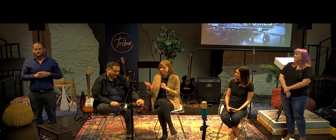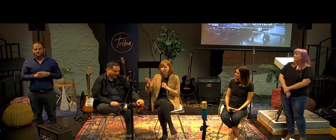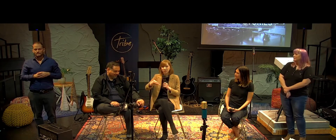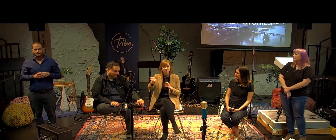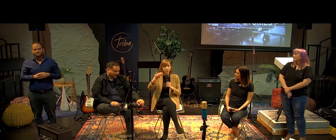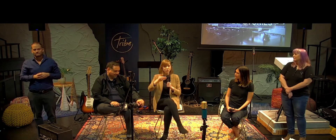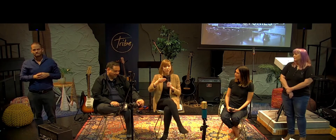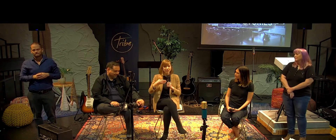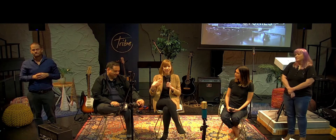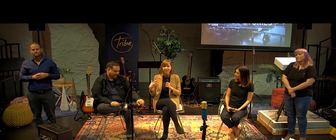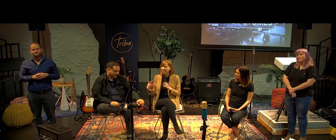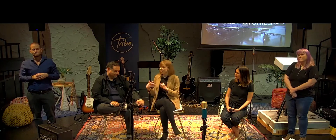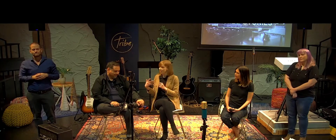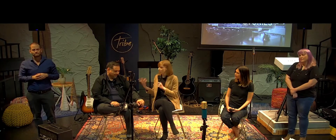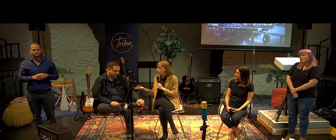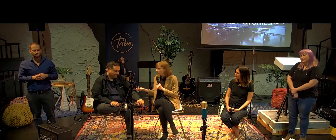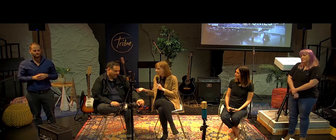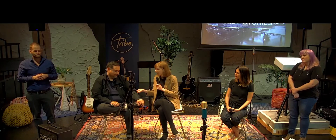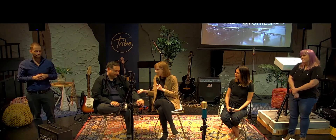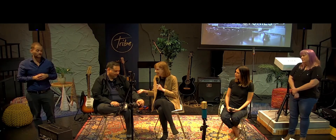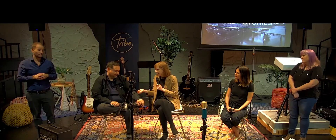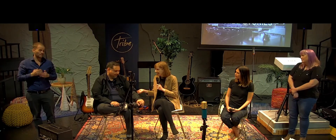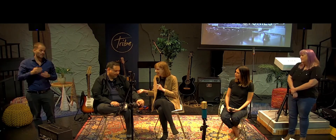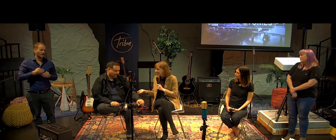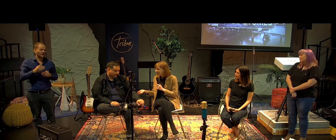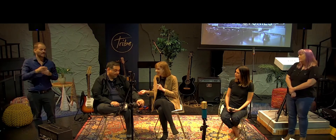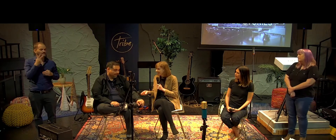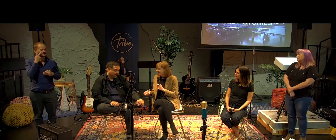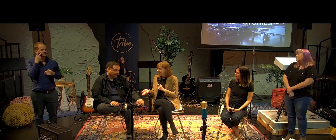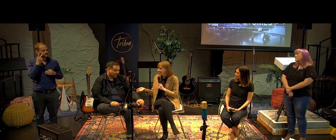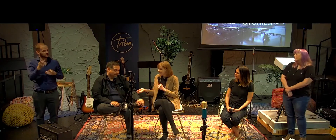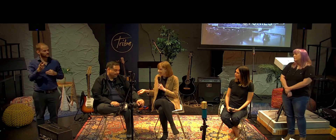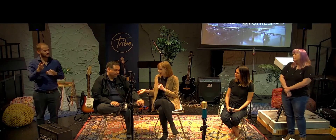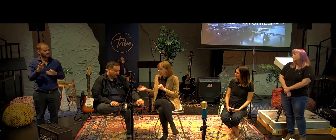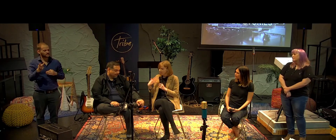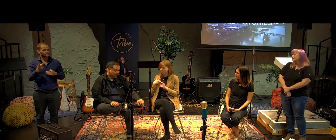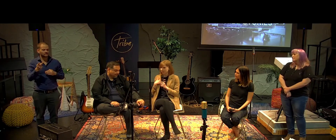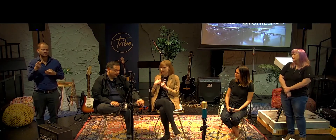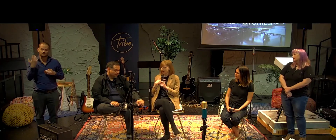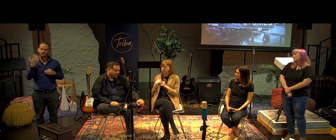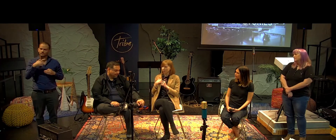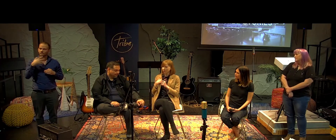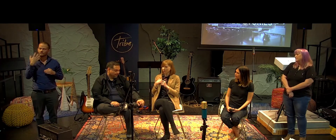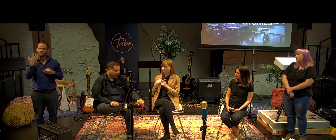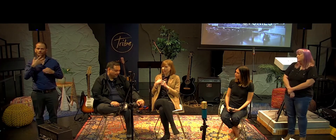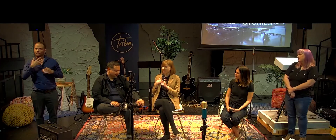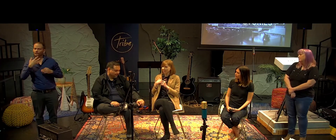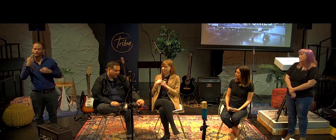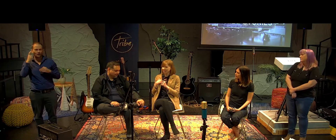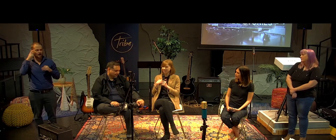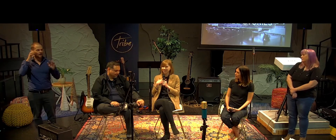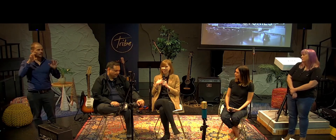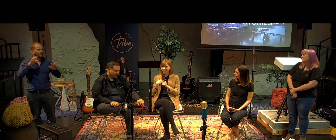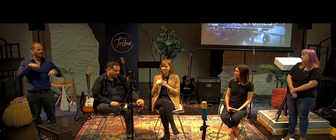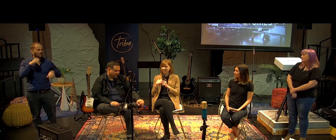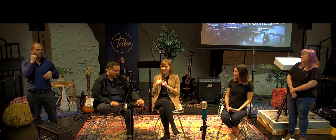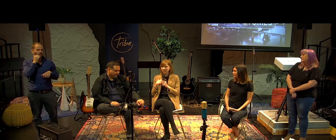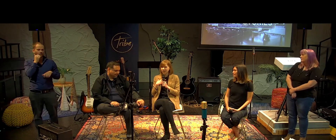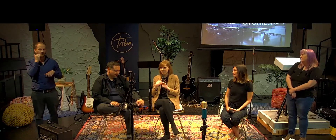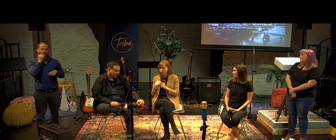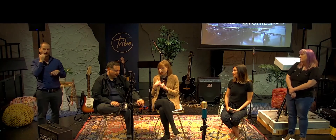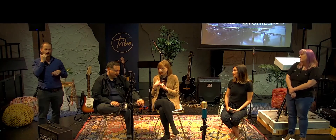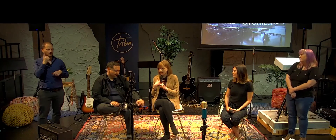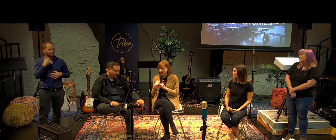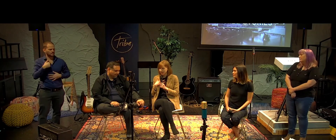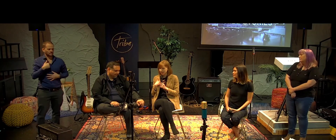And so then you see this surprising day-to-day of like, whoa, wait,